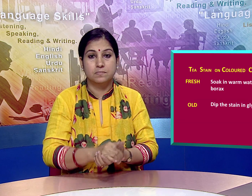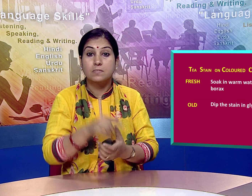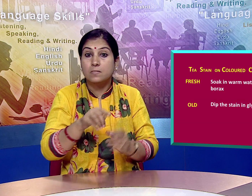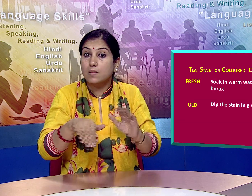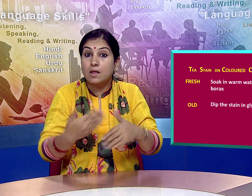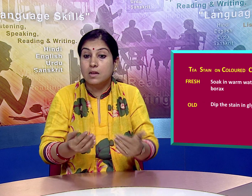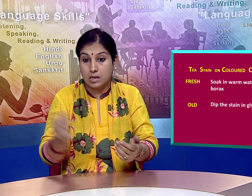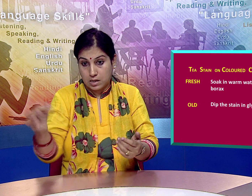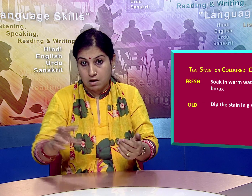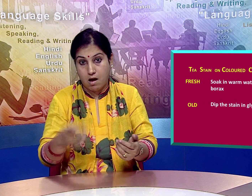then